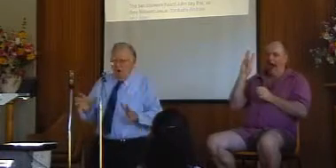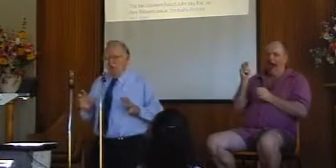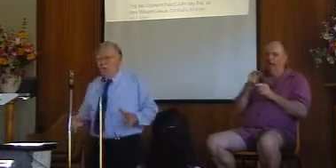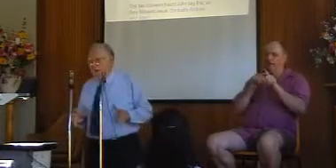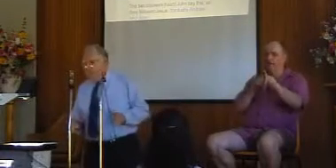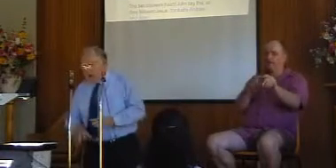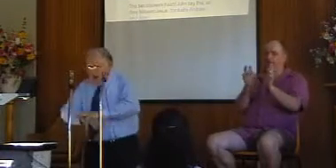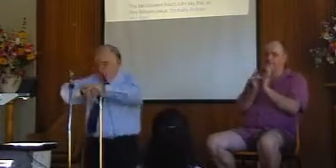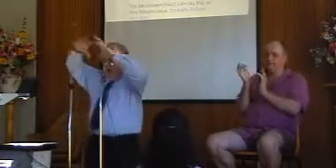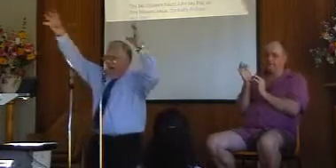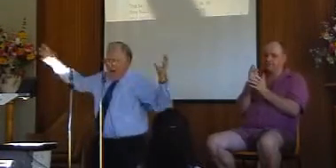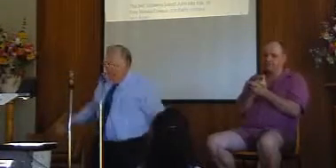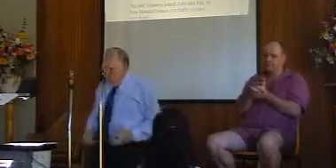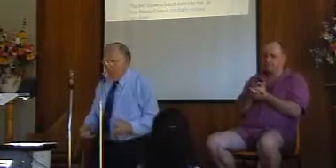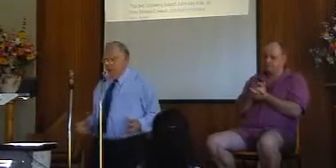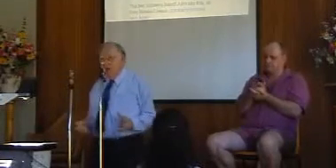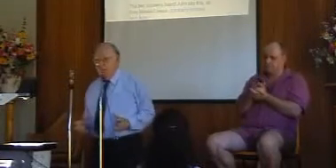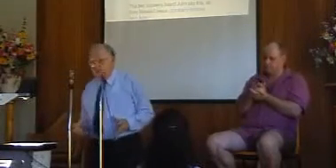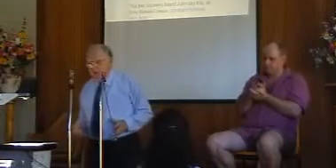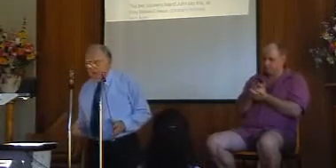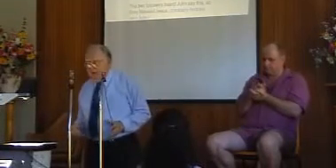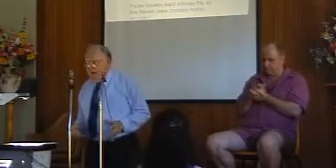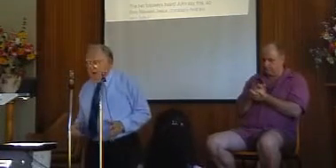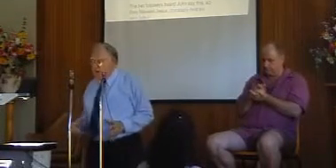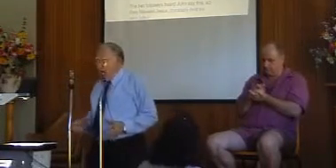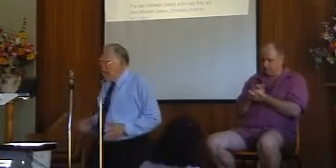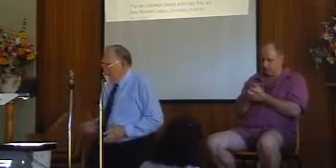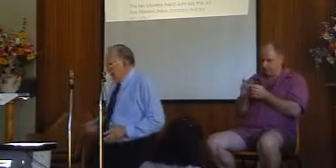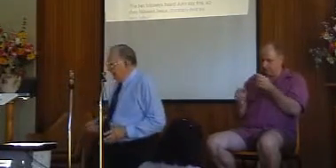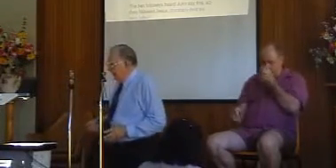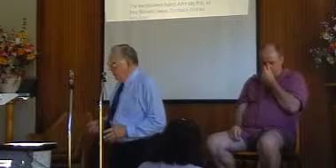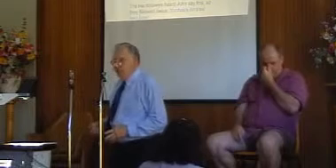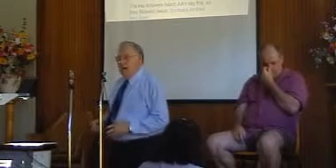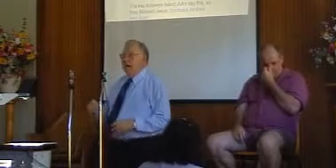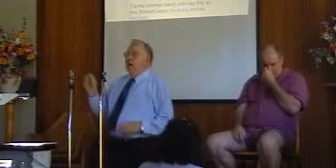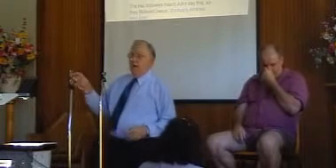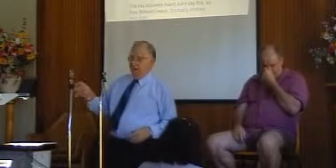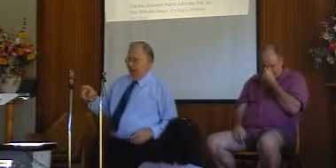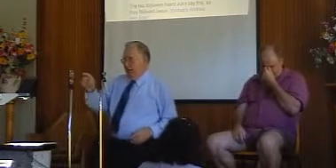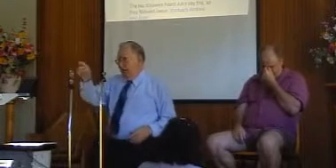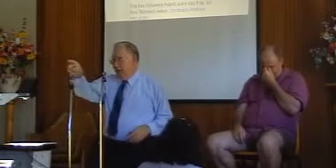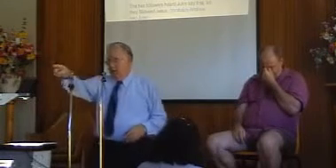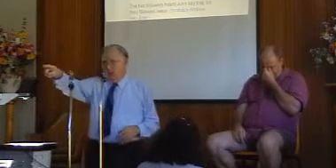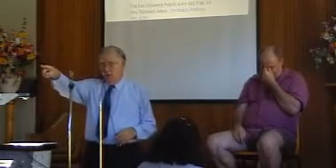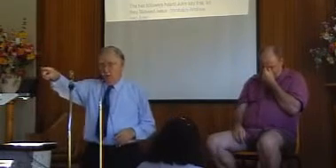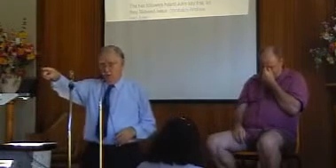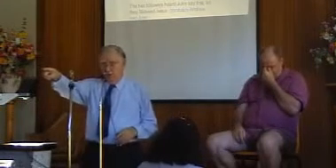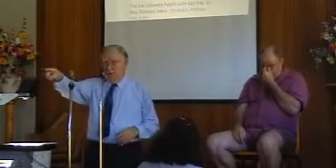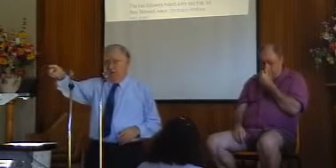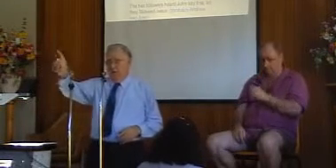if you're a prophet and you have a whole heap of people around you, it's unlikely that you'll say, "Hey, that's the